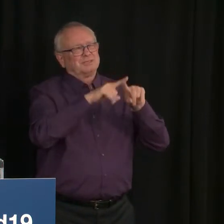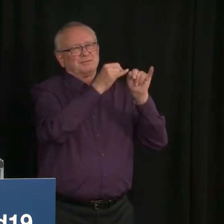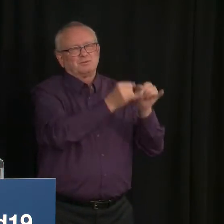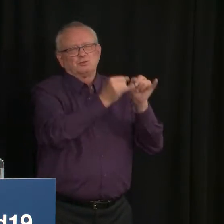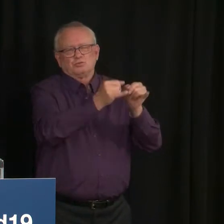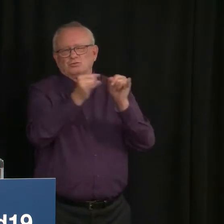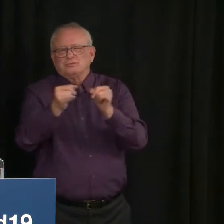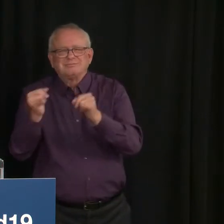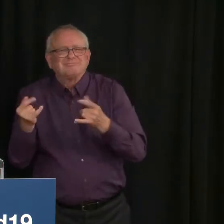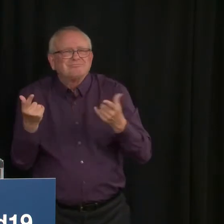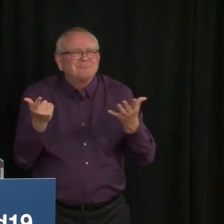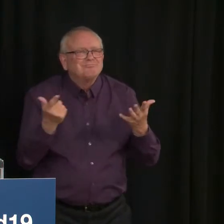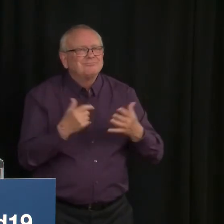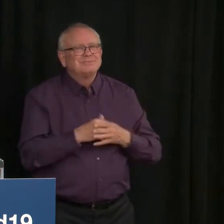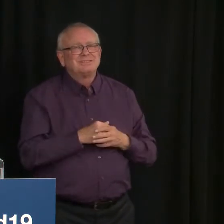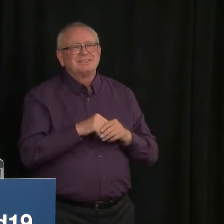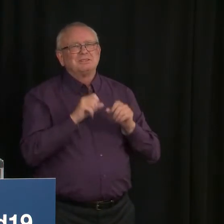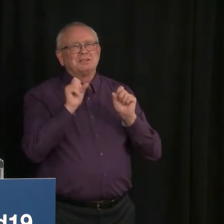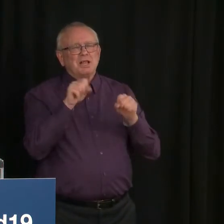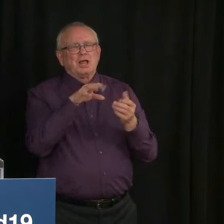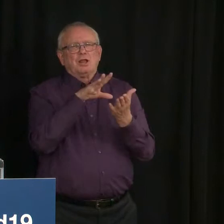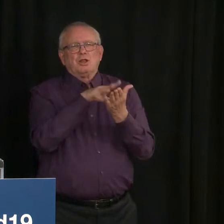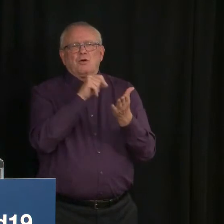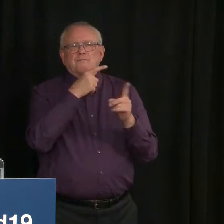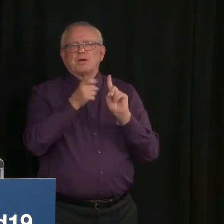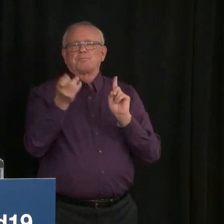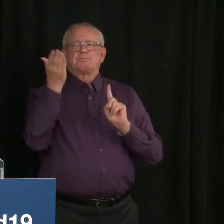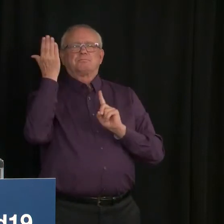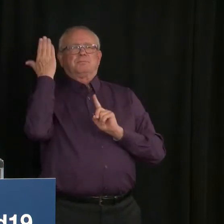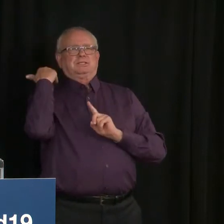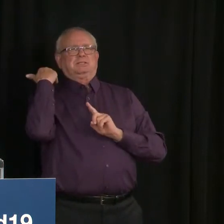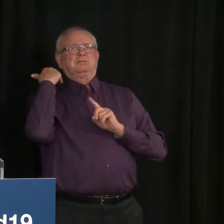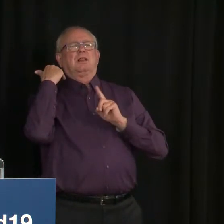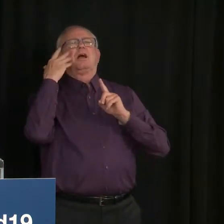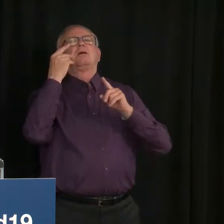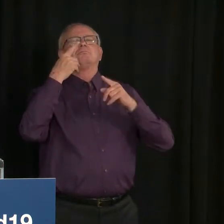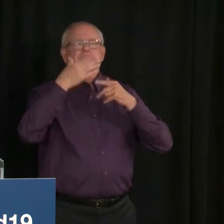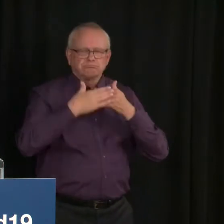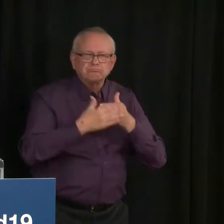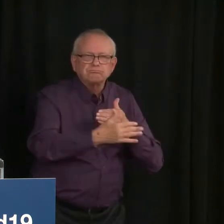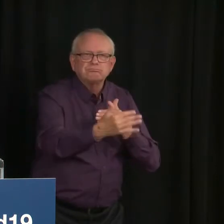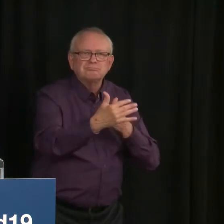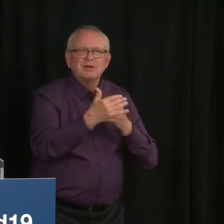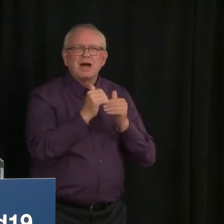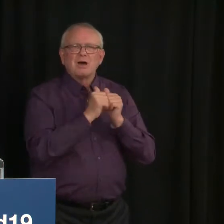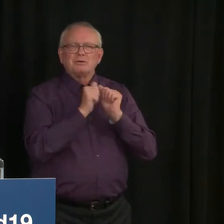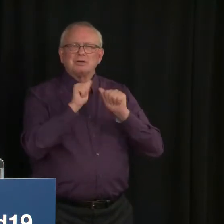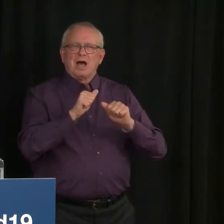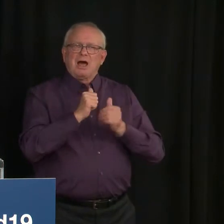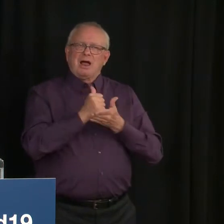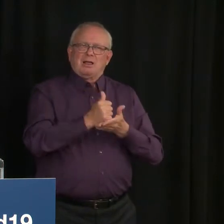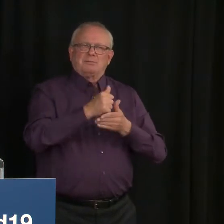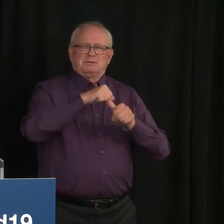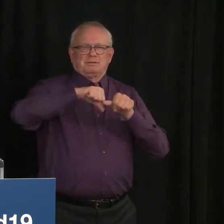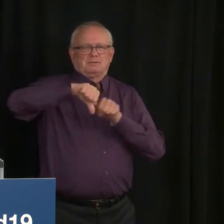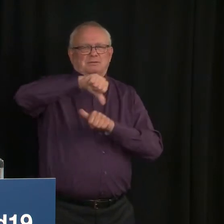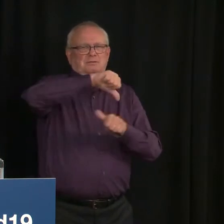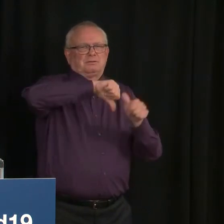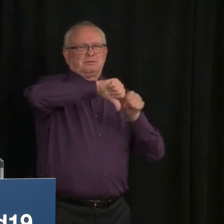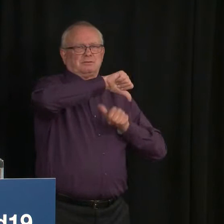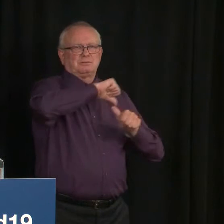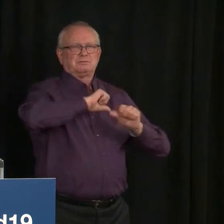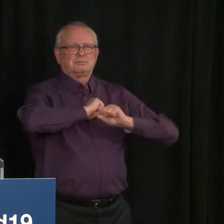be lessons taken forward from how we've protected each other for the past 15 months. And we don't necessarily